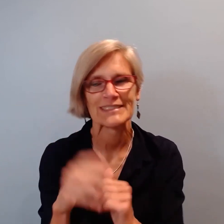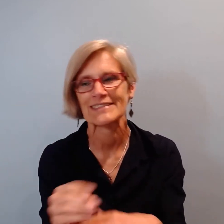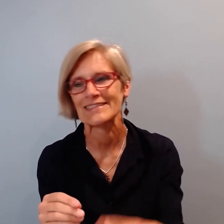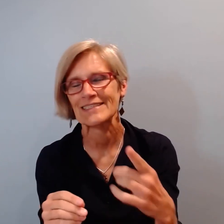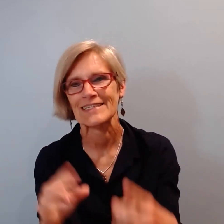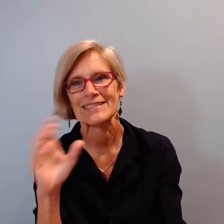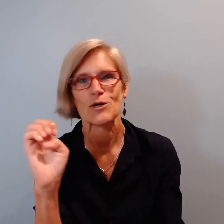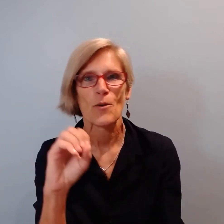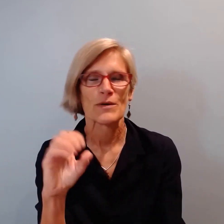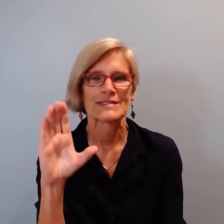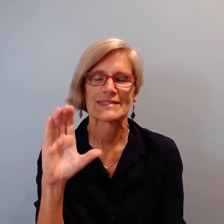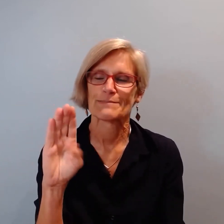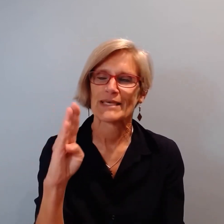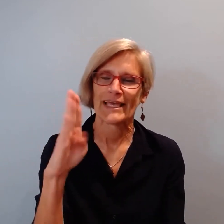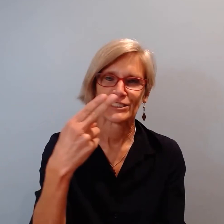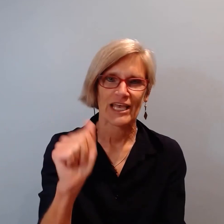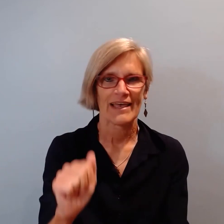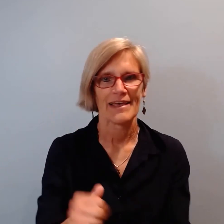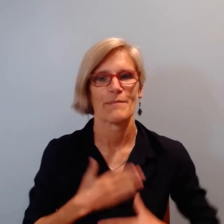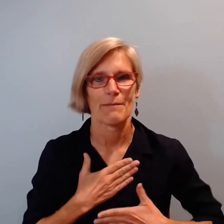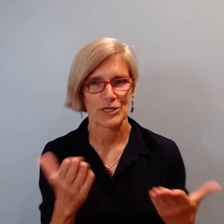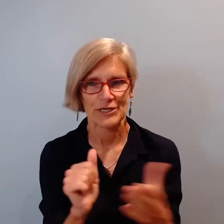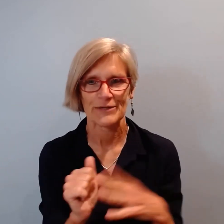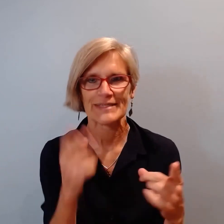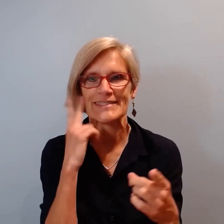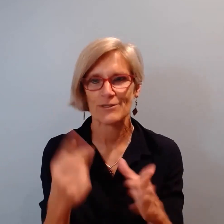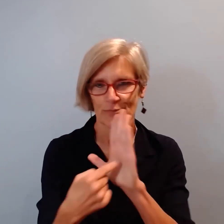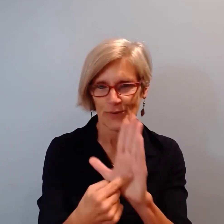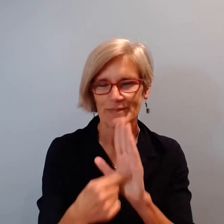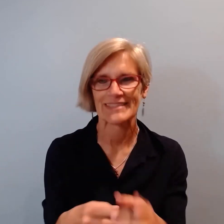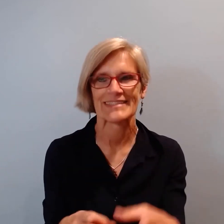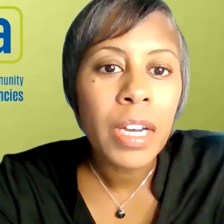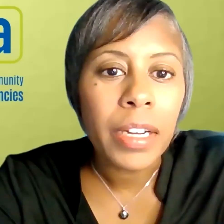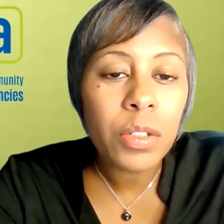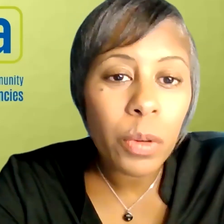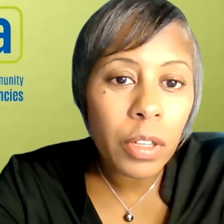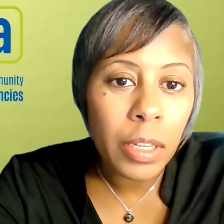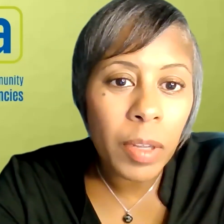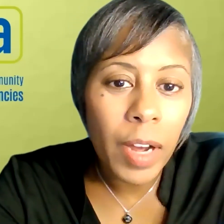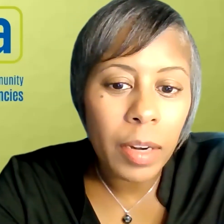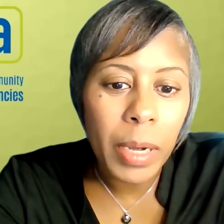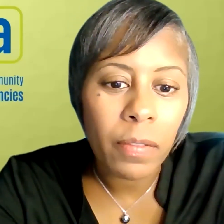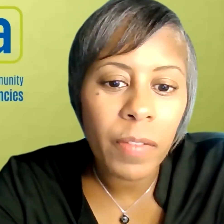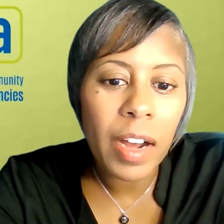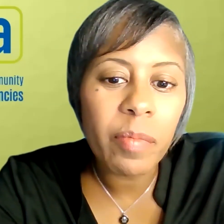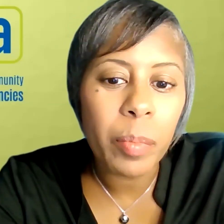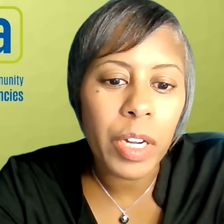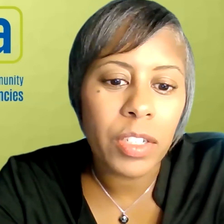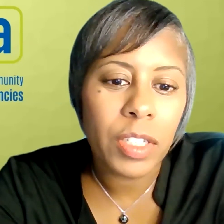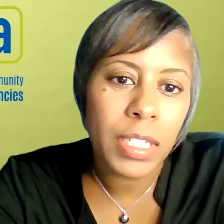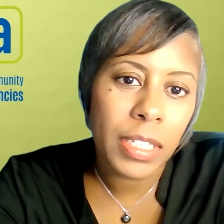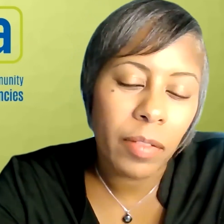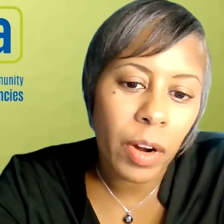of CBHA. Glad to see you here representing mental health and substance use disorder providers across the state. And historically, we've had about 5